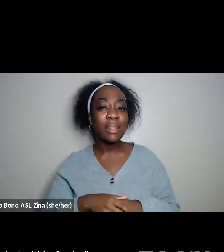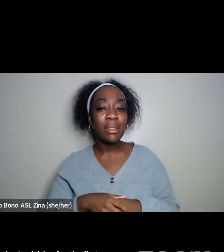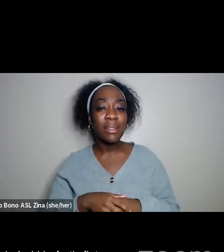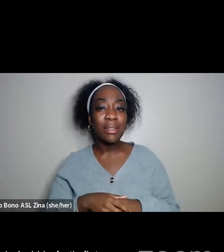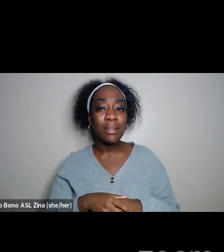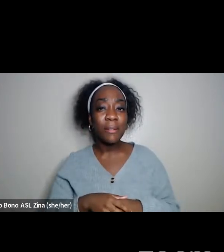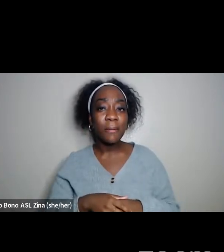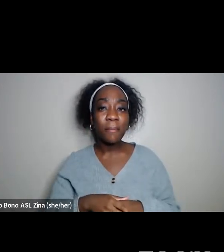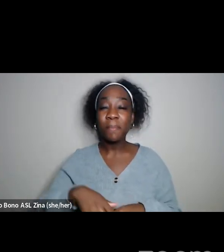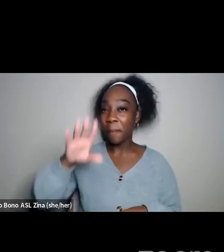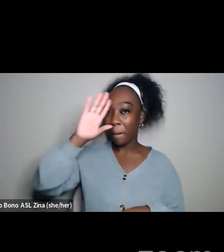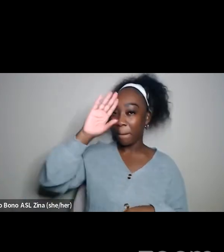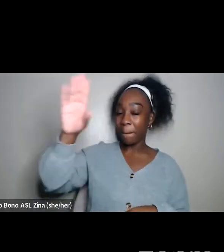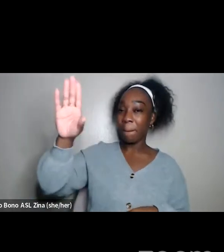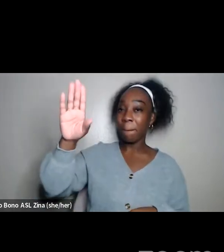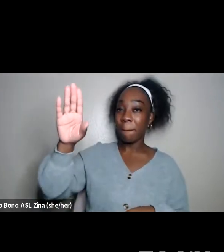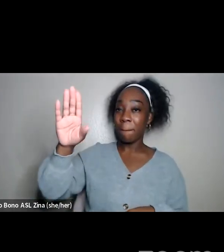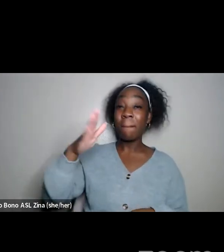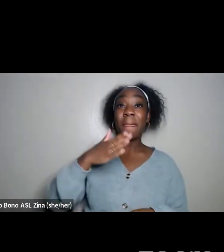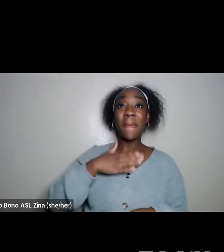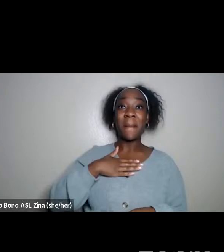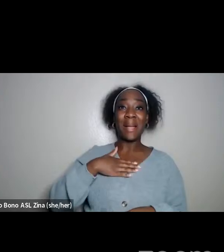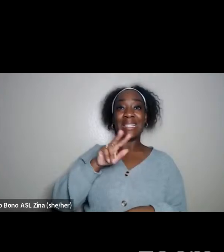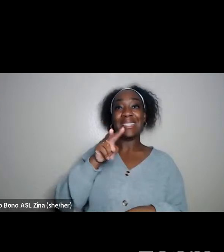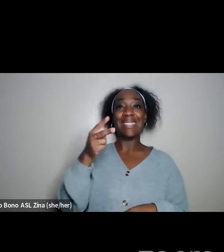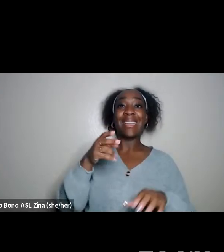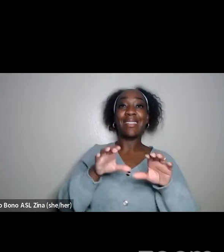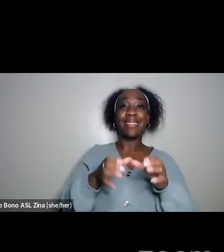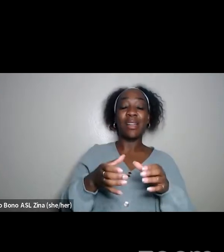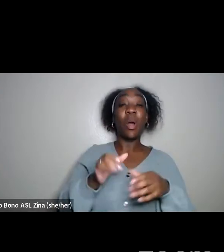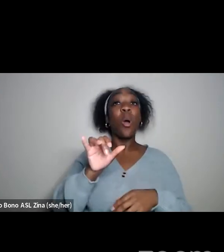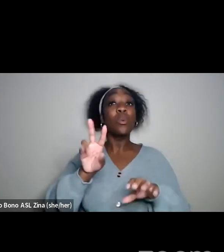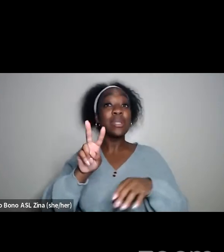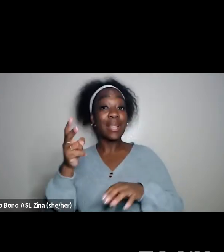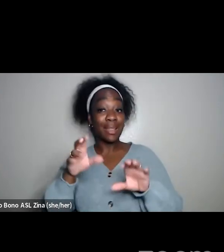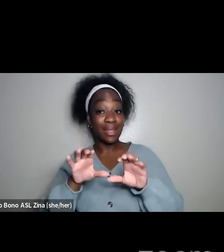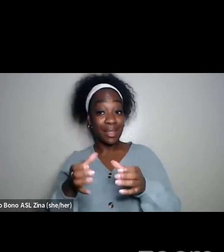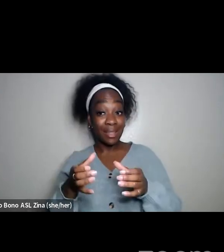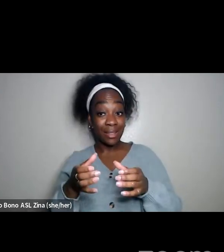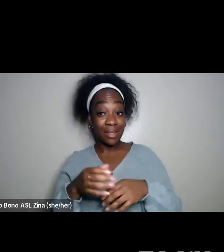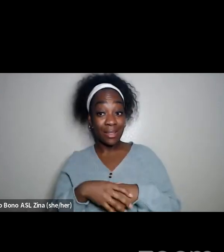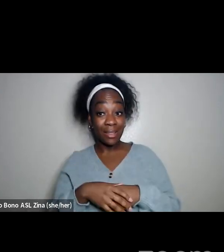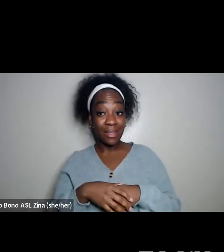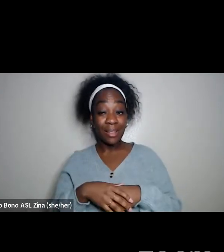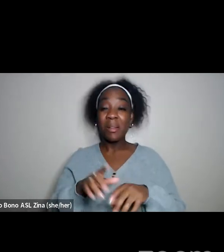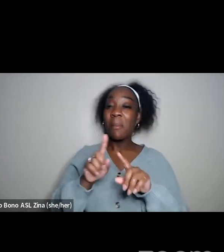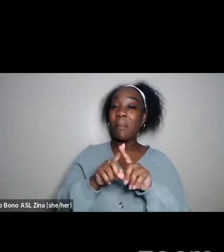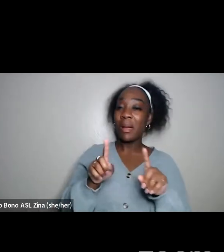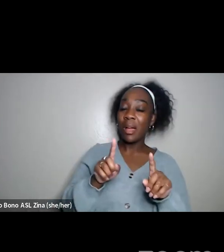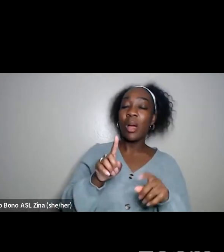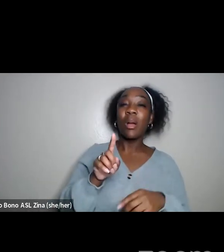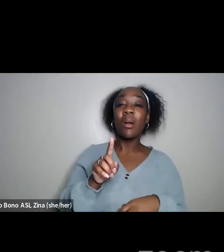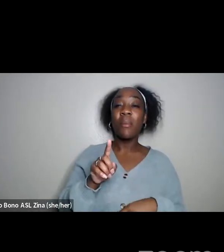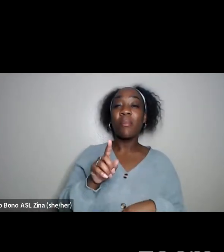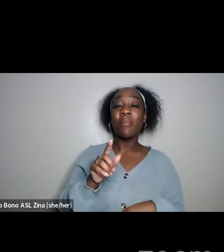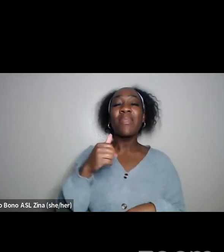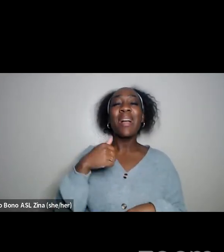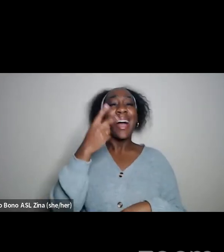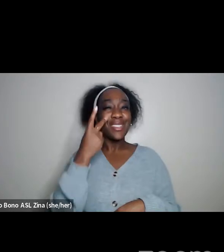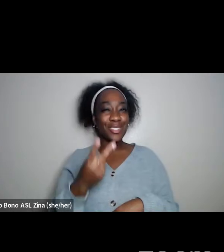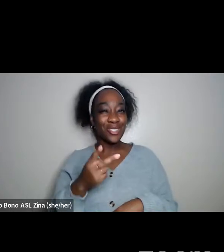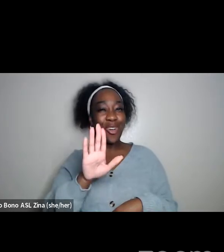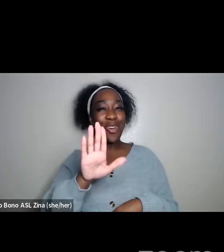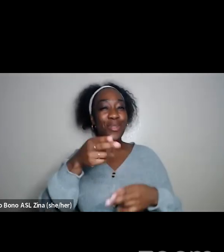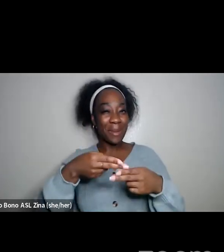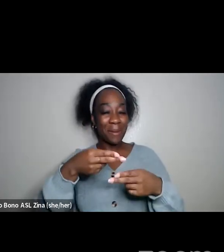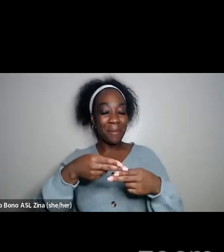Hi, this is my second class. I'm sorry. Oh, your second class. Okay. Yeah, but I'm still. So, I saw your name